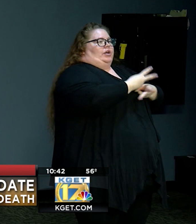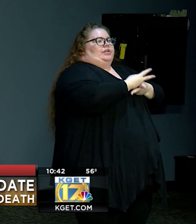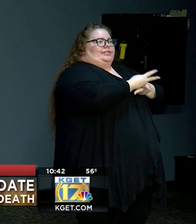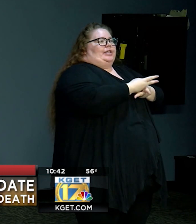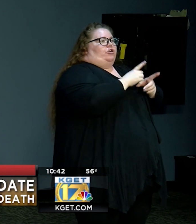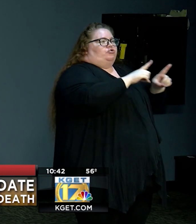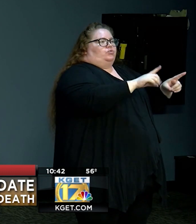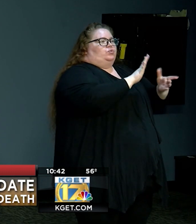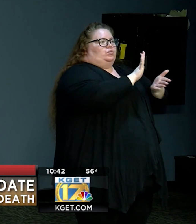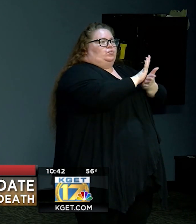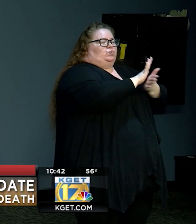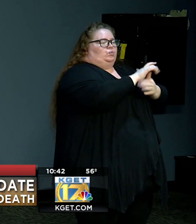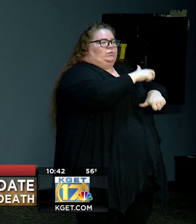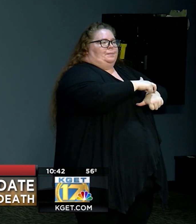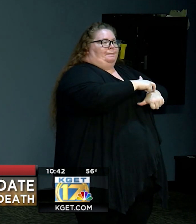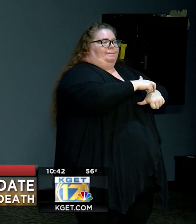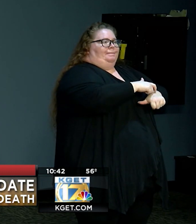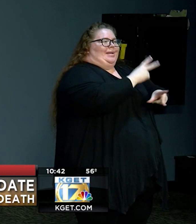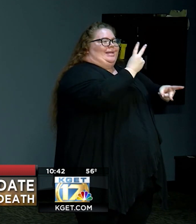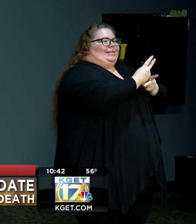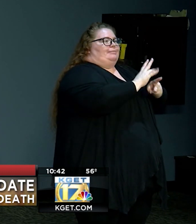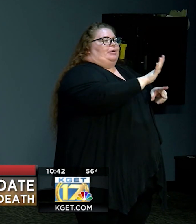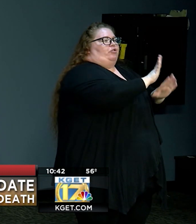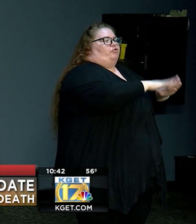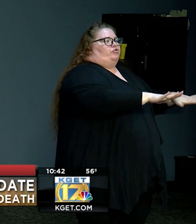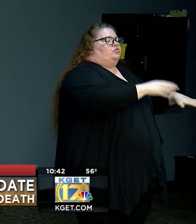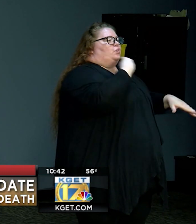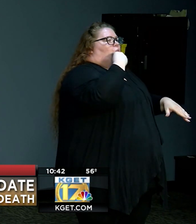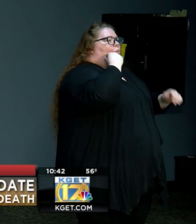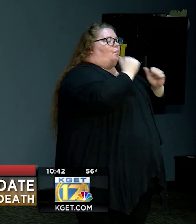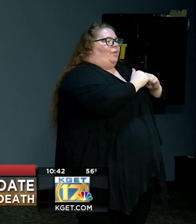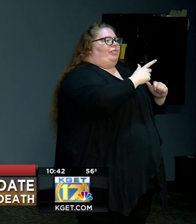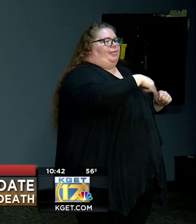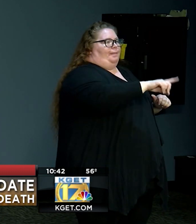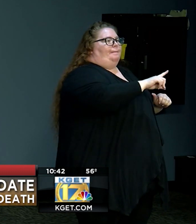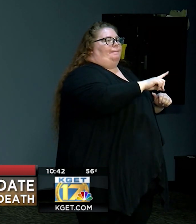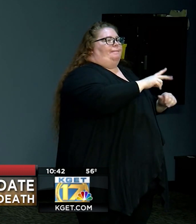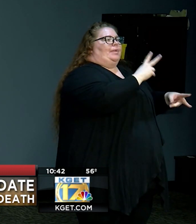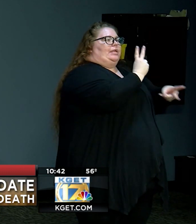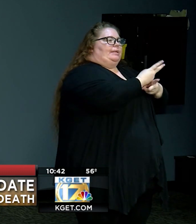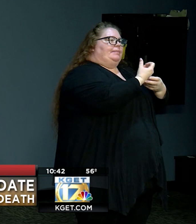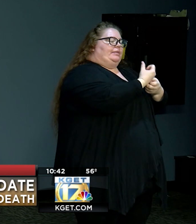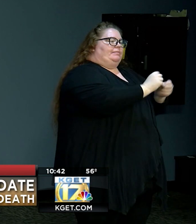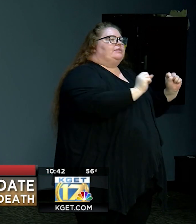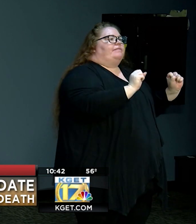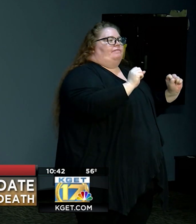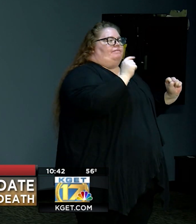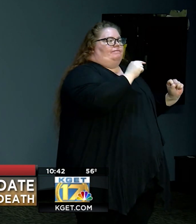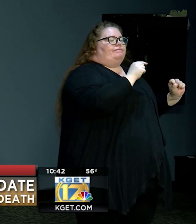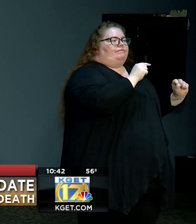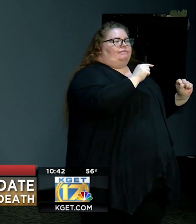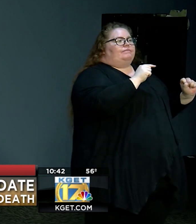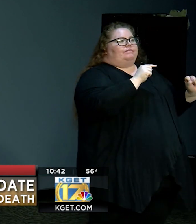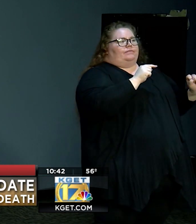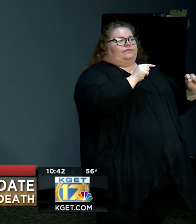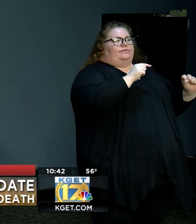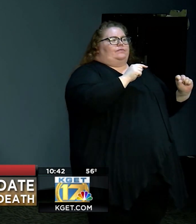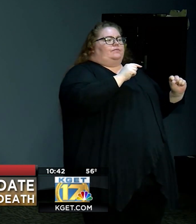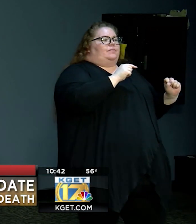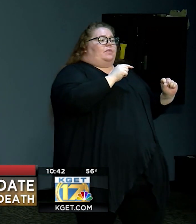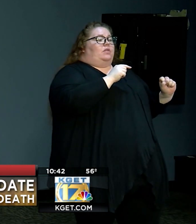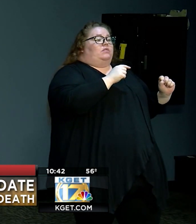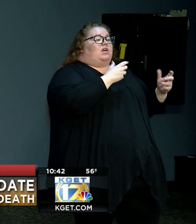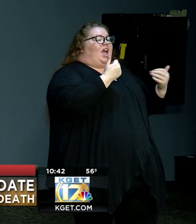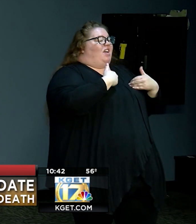school hours. They are keeping their children home with them, they are keeping them safe, and they are ensuring that they are getting what